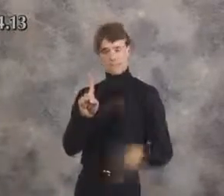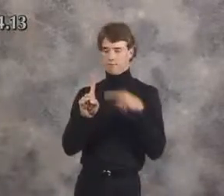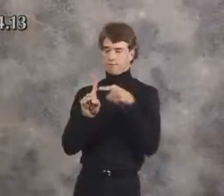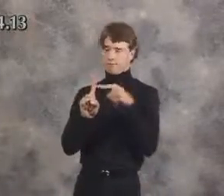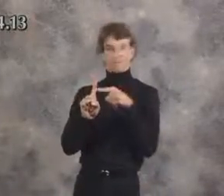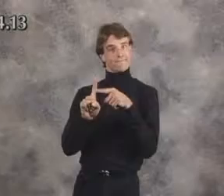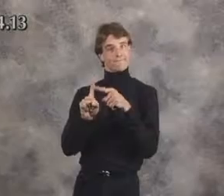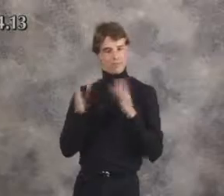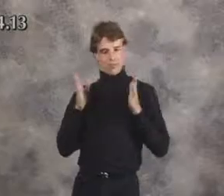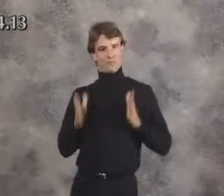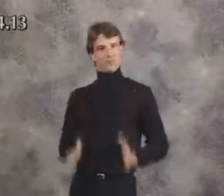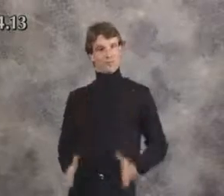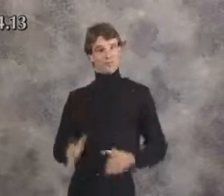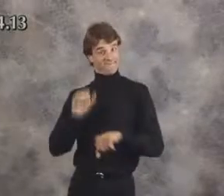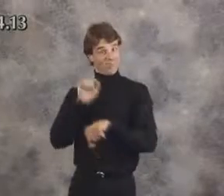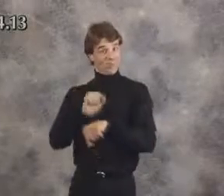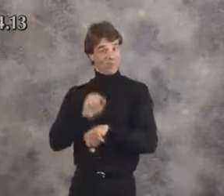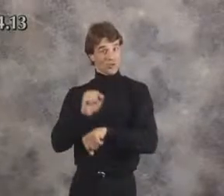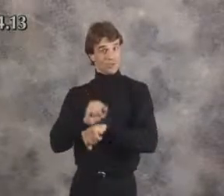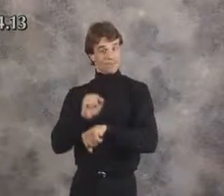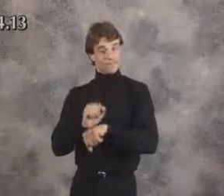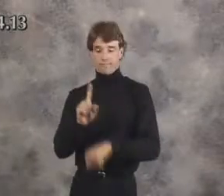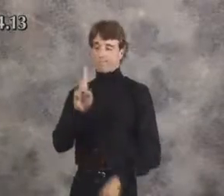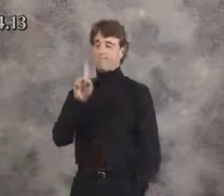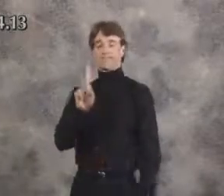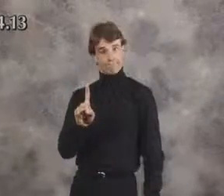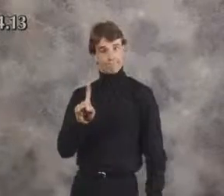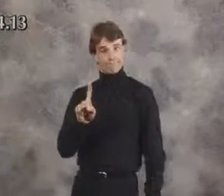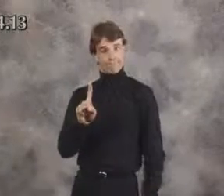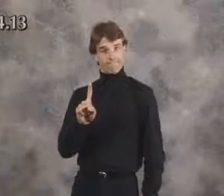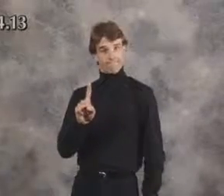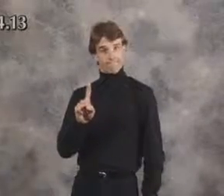1 represents the person working.